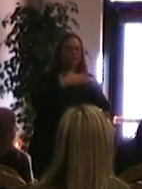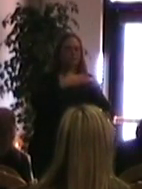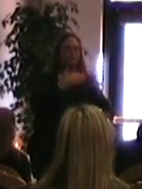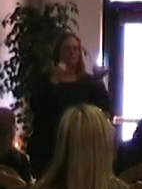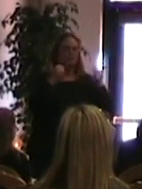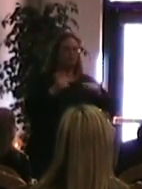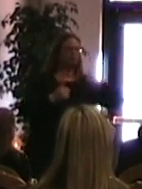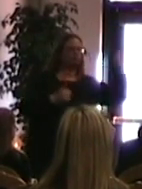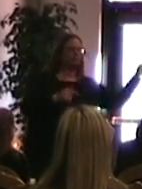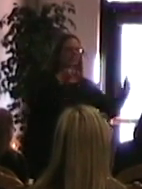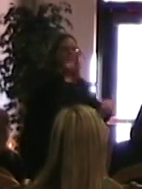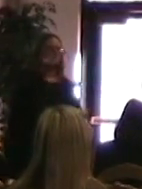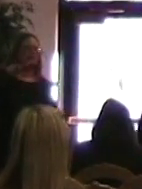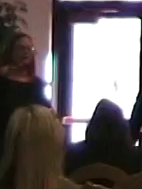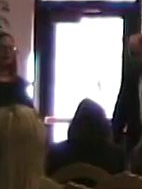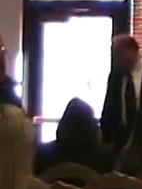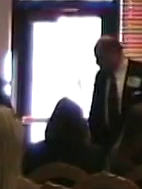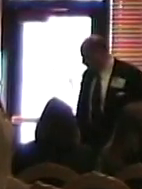take over.